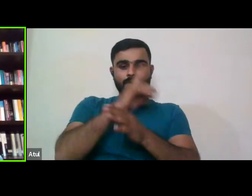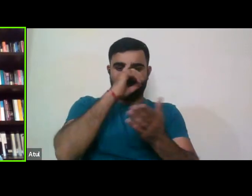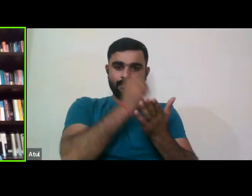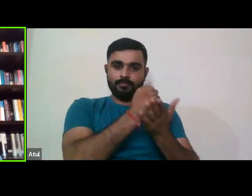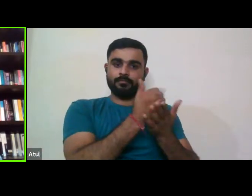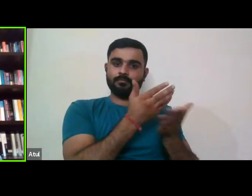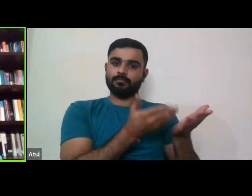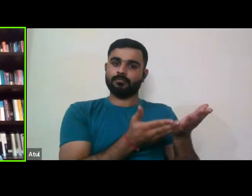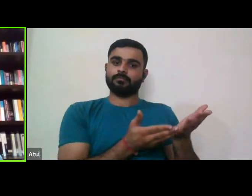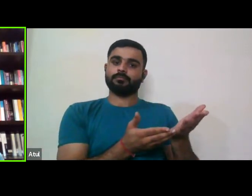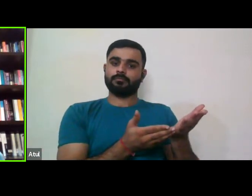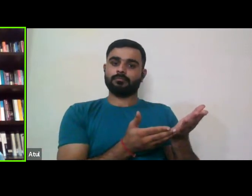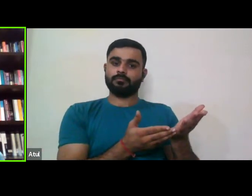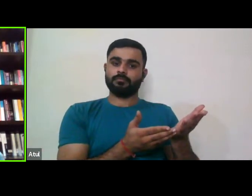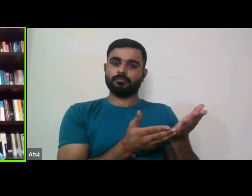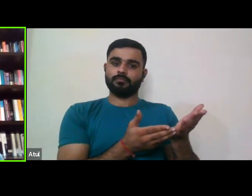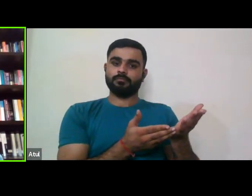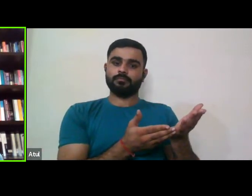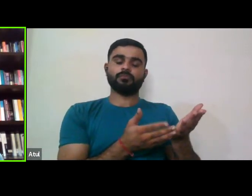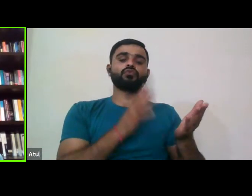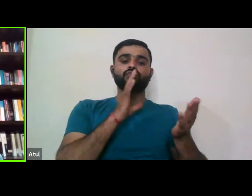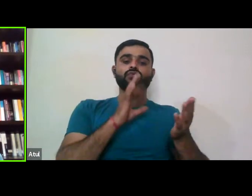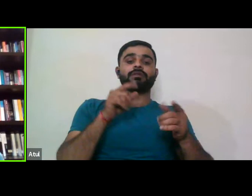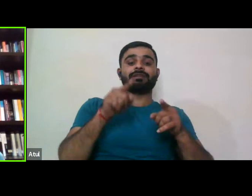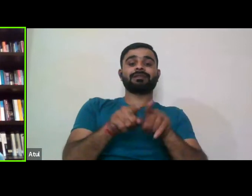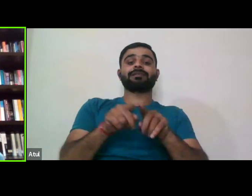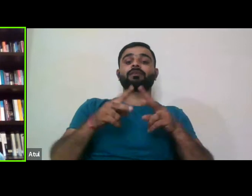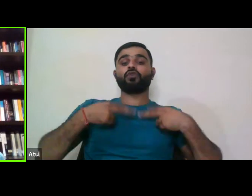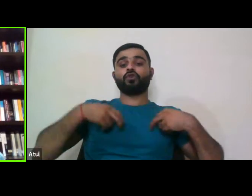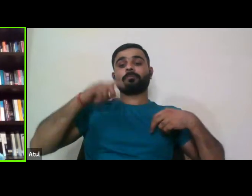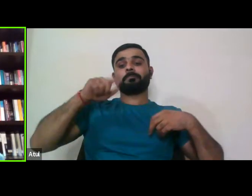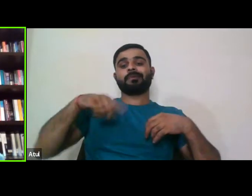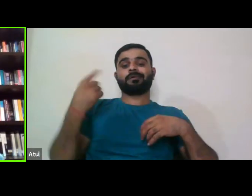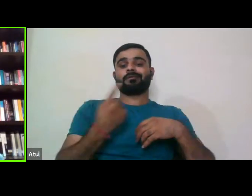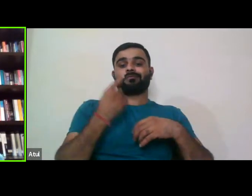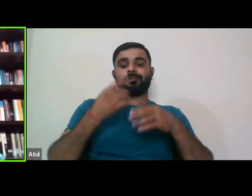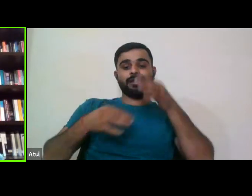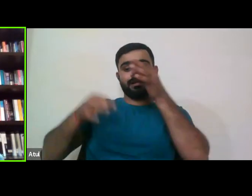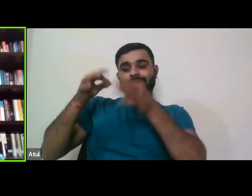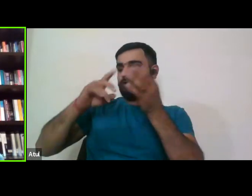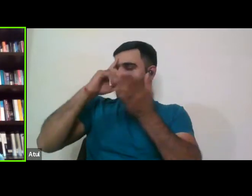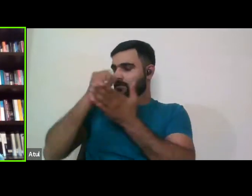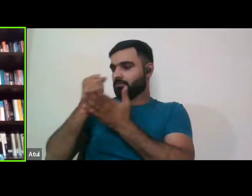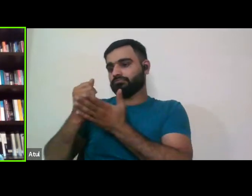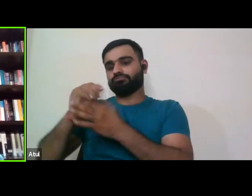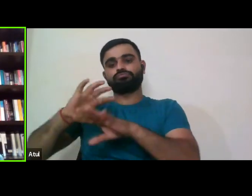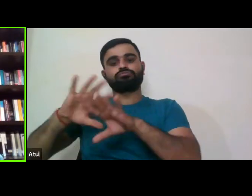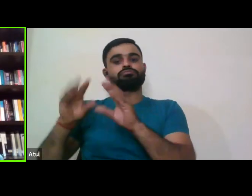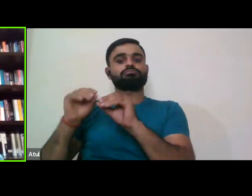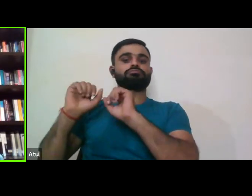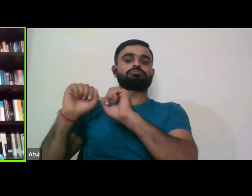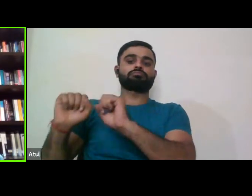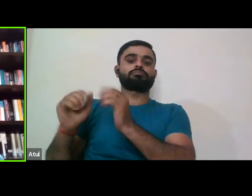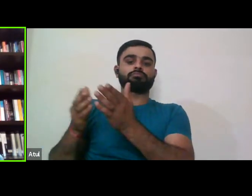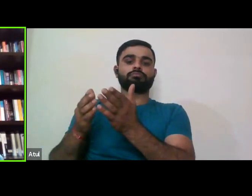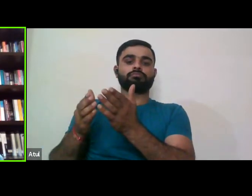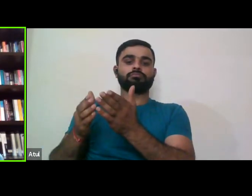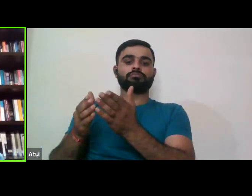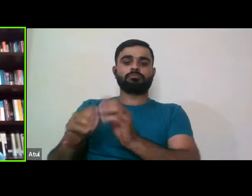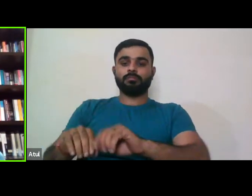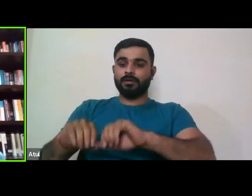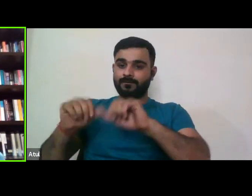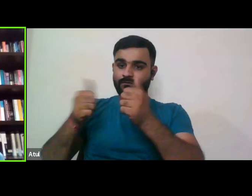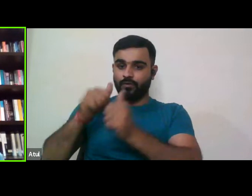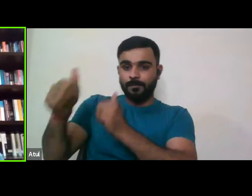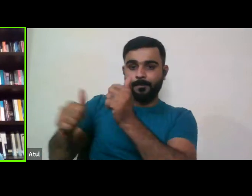happening elsewhere. Obviously, now courts, it's not as if the judges are deciding, on their whim at